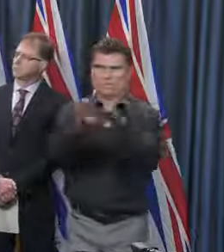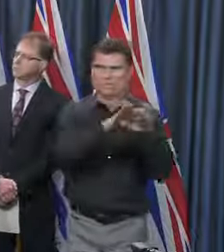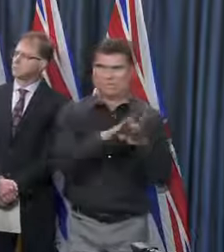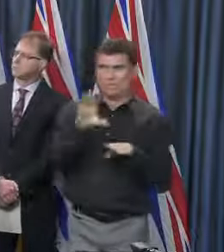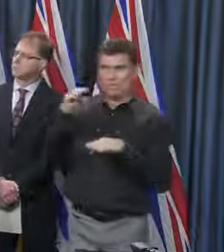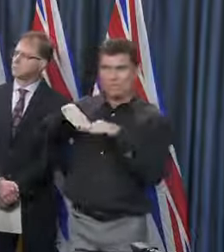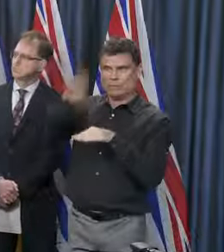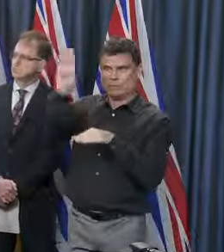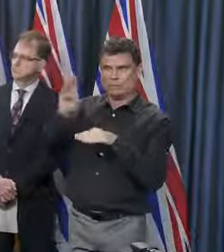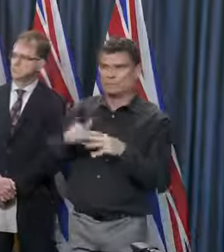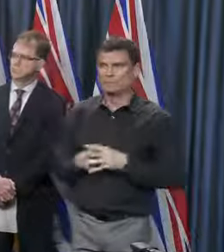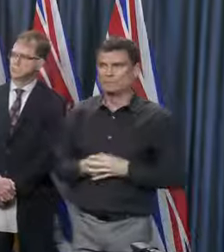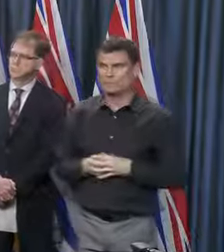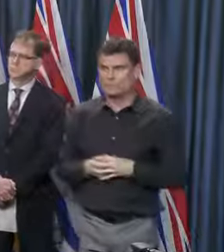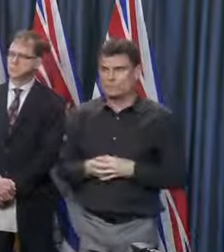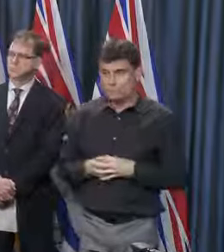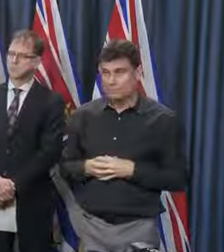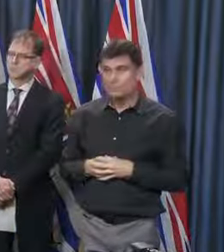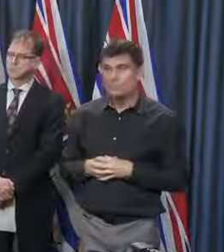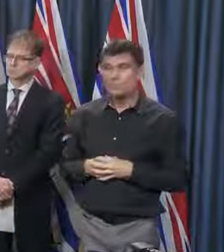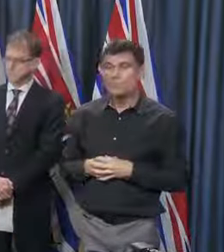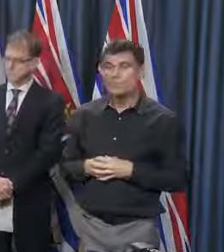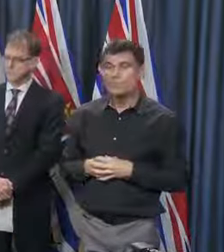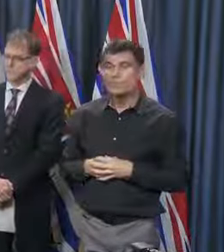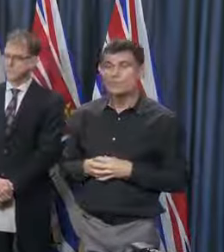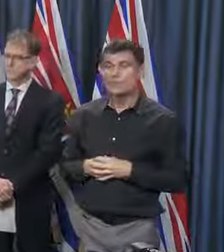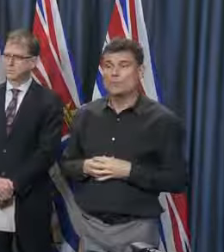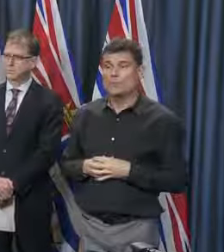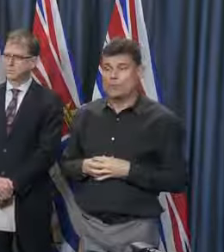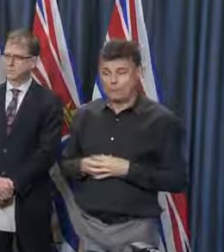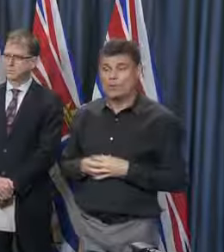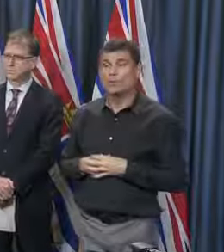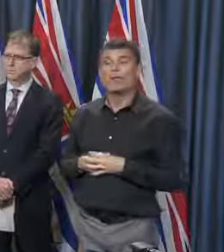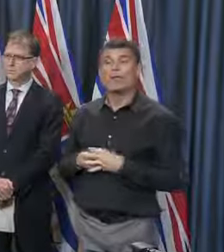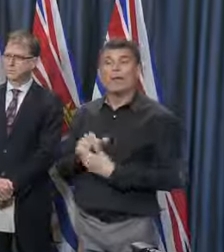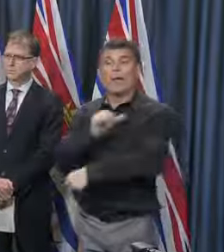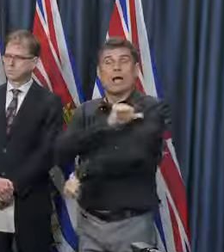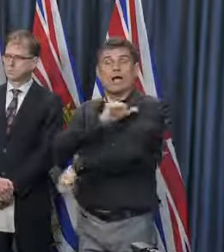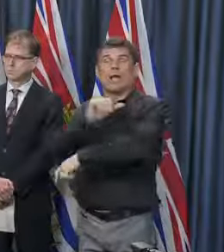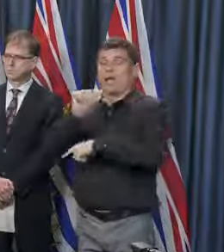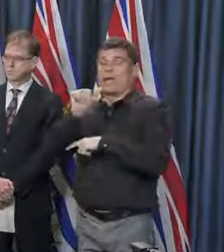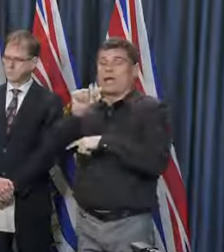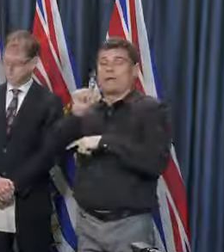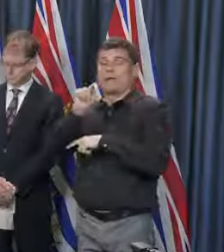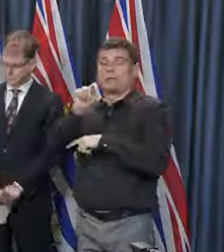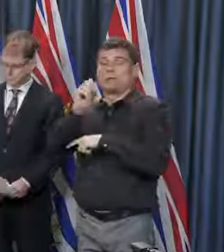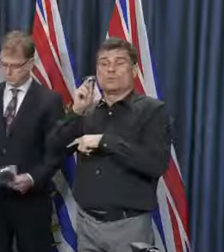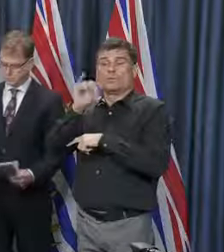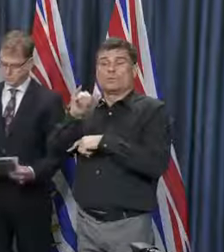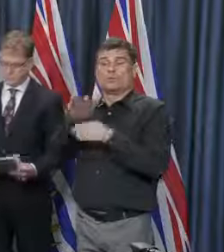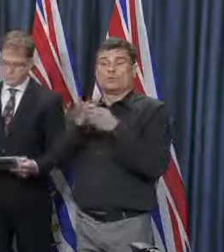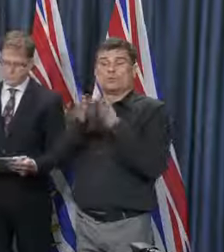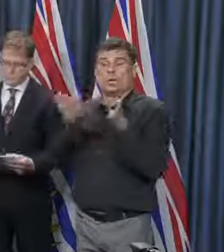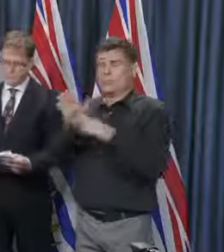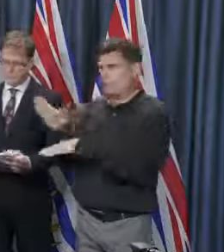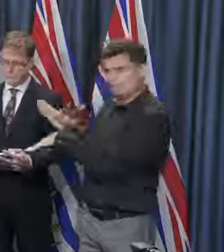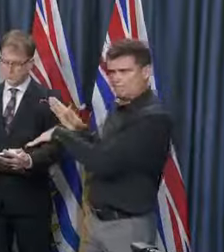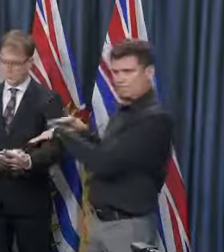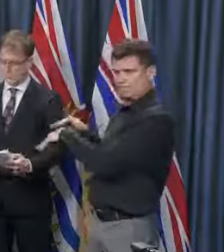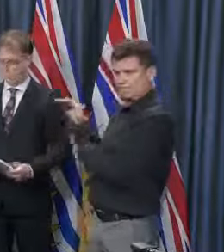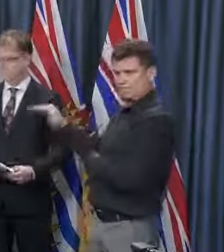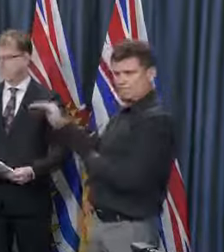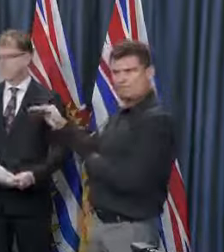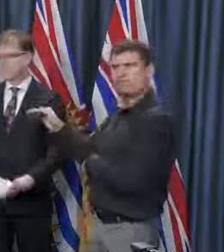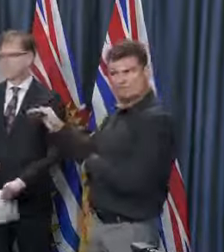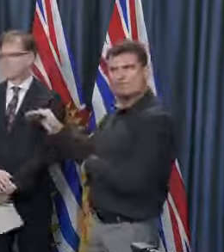all of those will be closed across the province as well, recognizing that those are areas where people who may be at